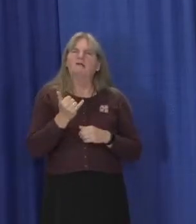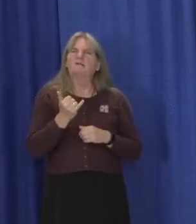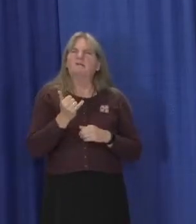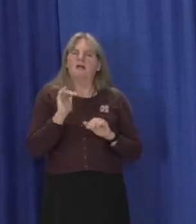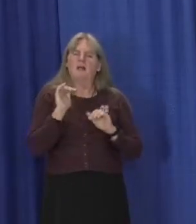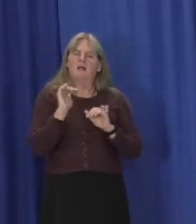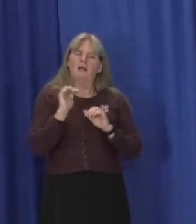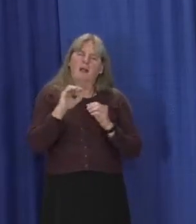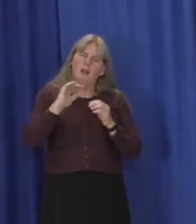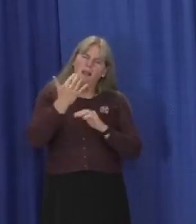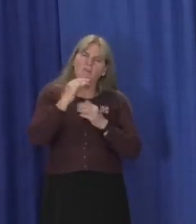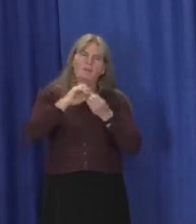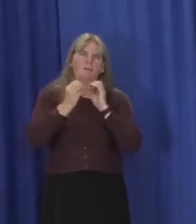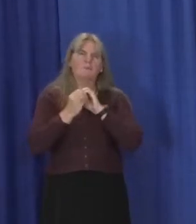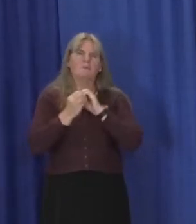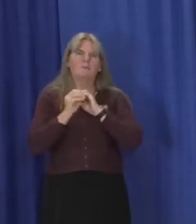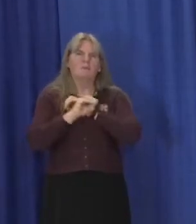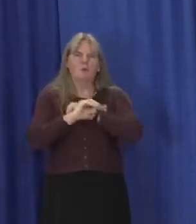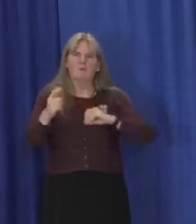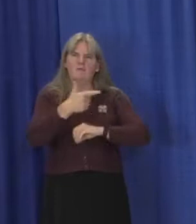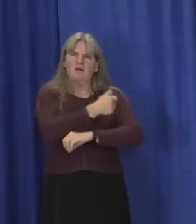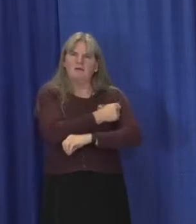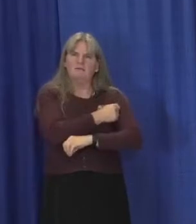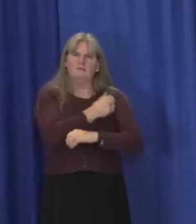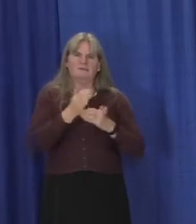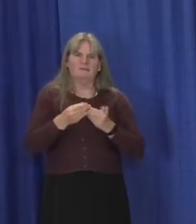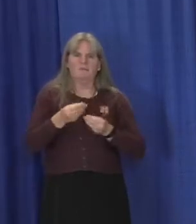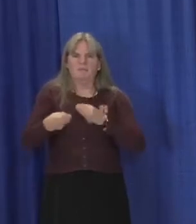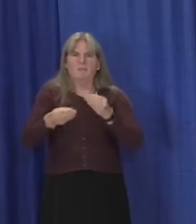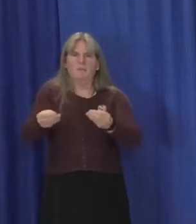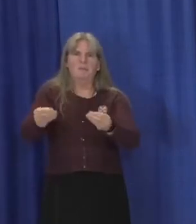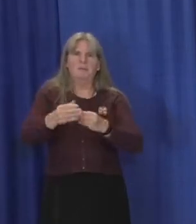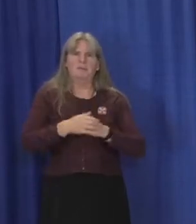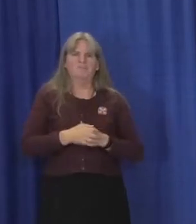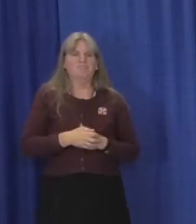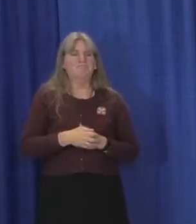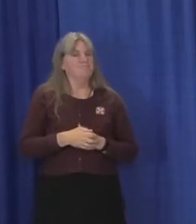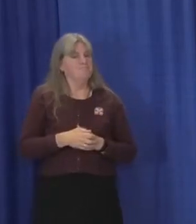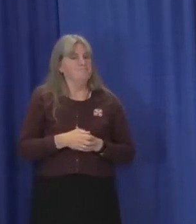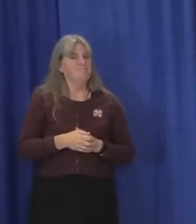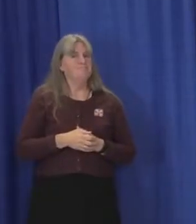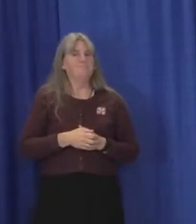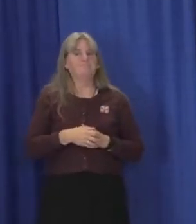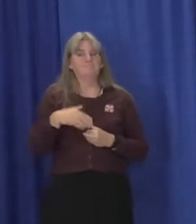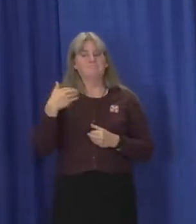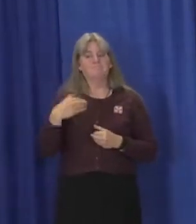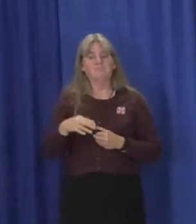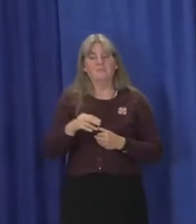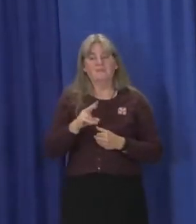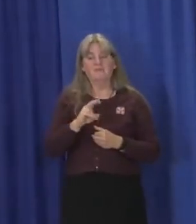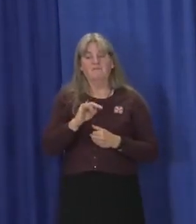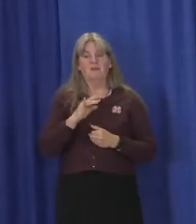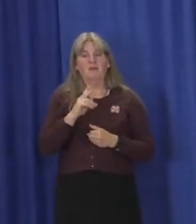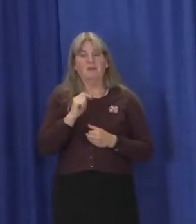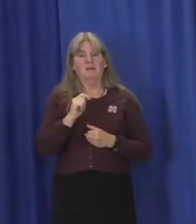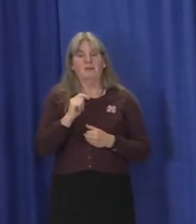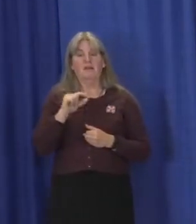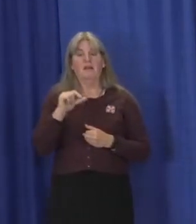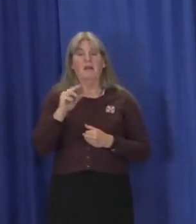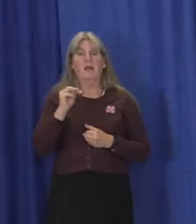yet vaccinated. In Yukon, we've responded effectively to one highly transmissible variant, the Gamma